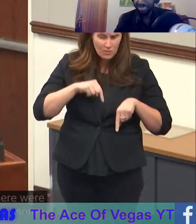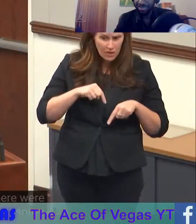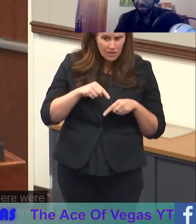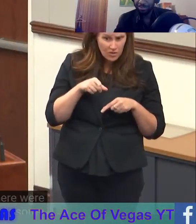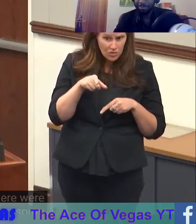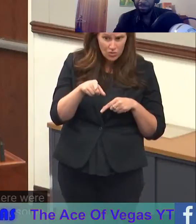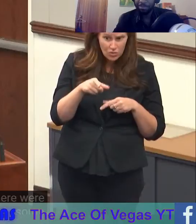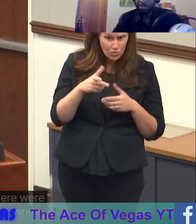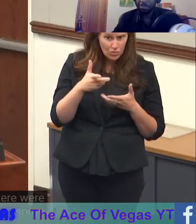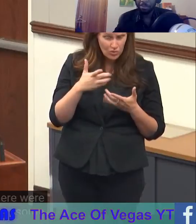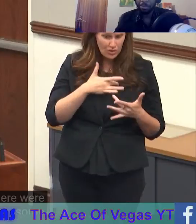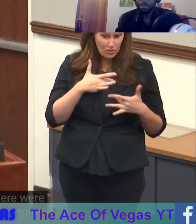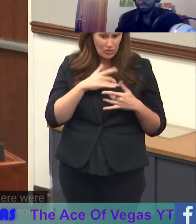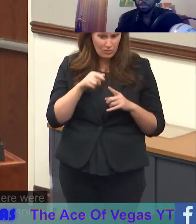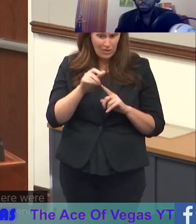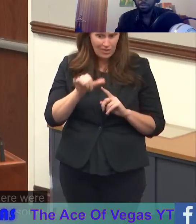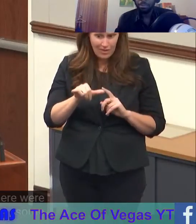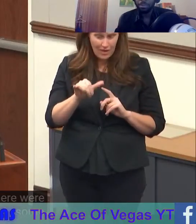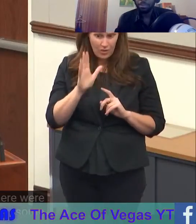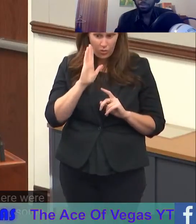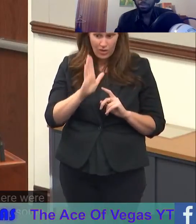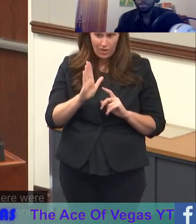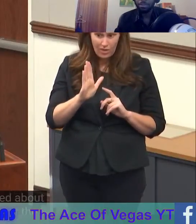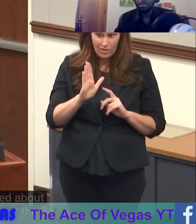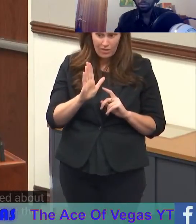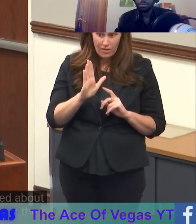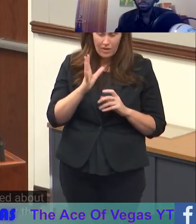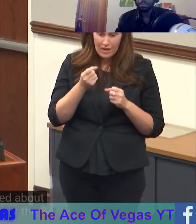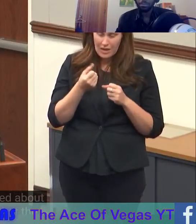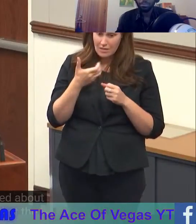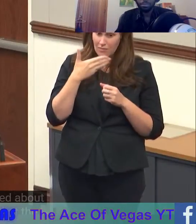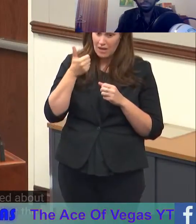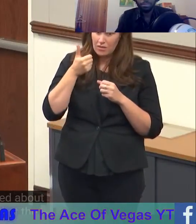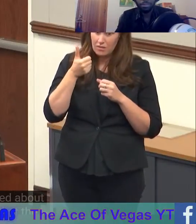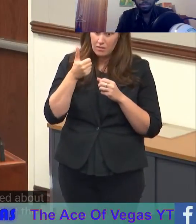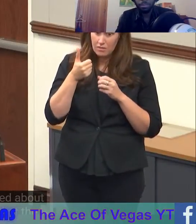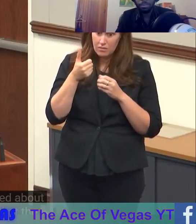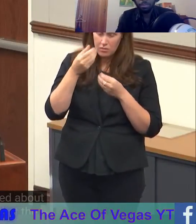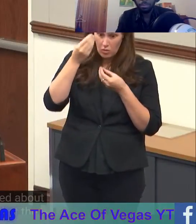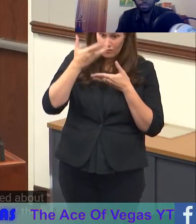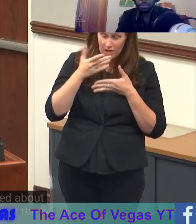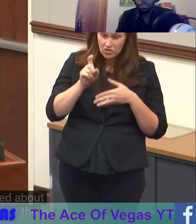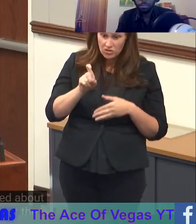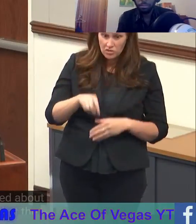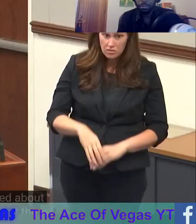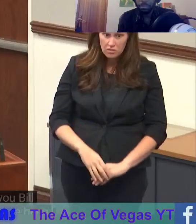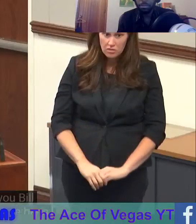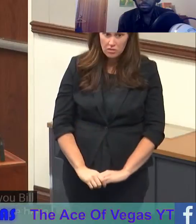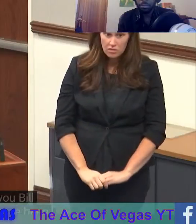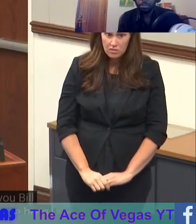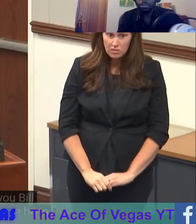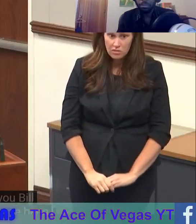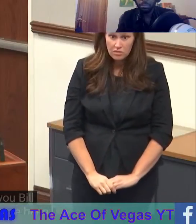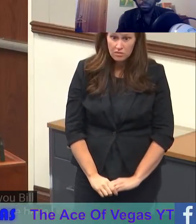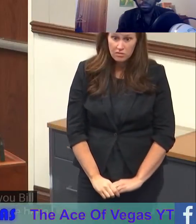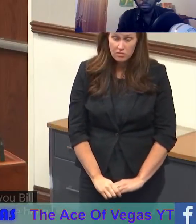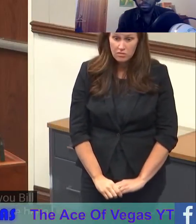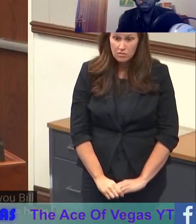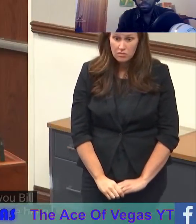you concerned about that? Is that getting better? Thank you, Bill, for the question.